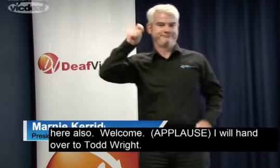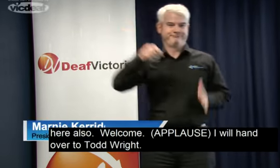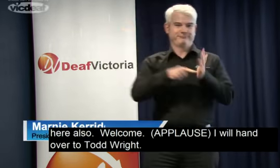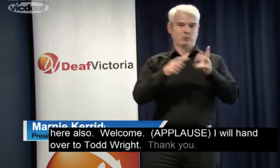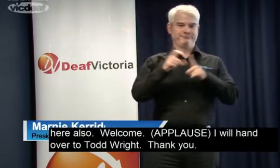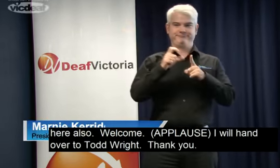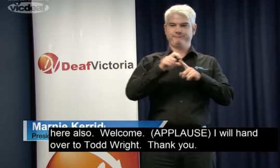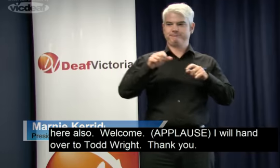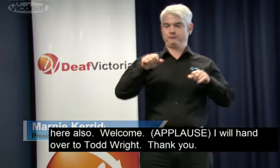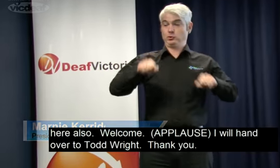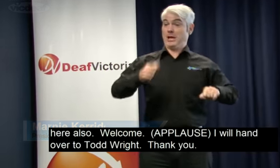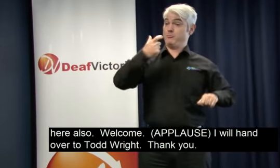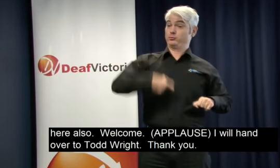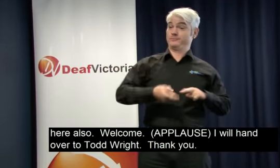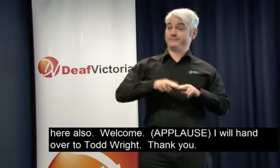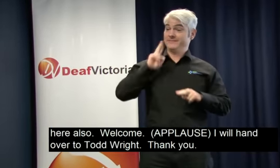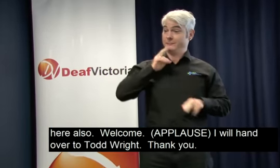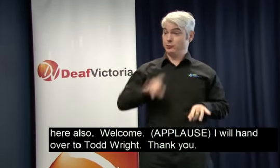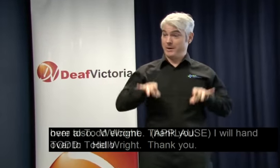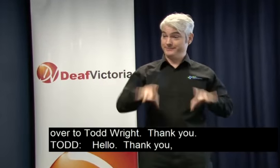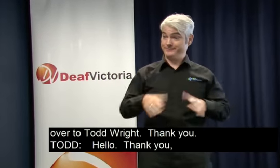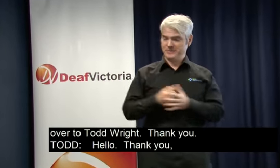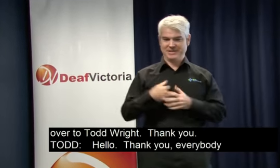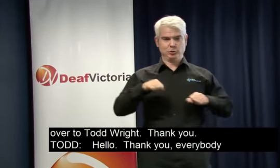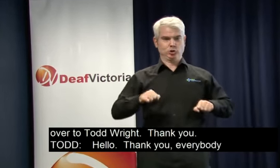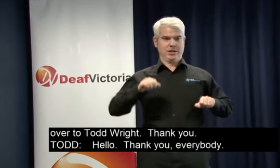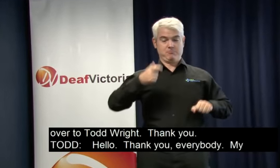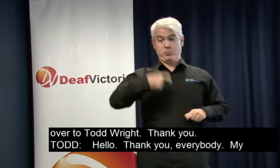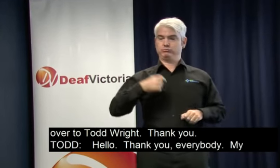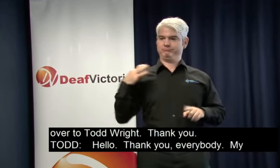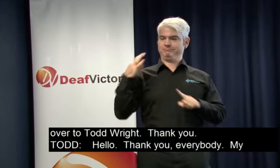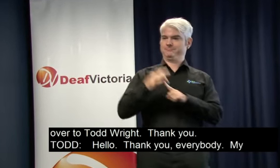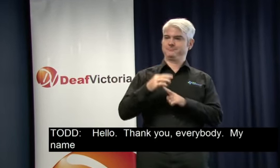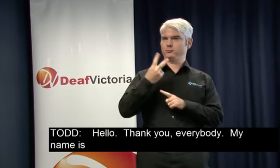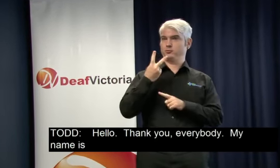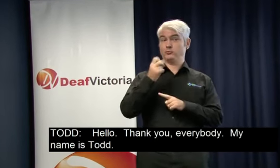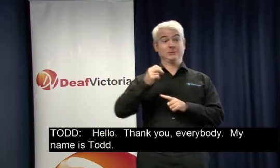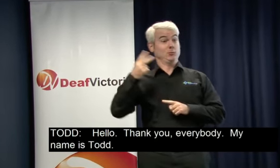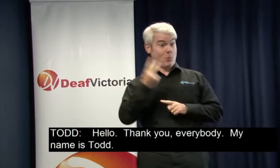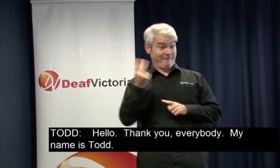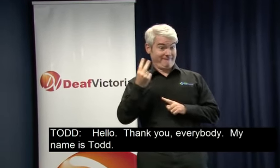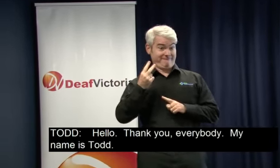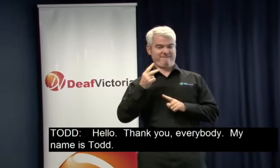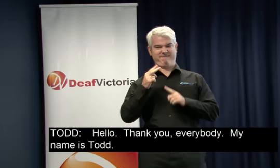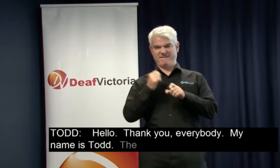Hello, thank you everybody. My name's Todd, as you would be aware, so Chairperson of Deaf Australia, and I've been in this role